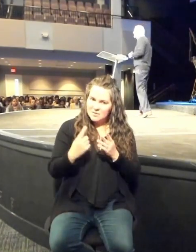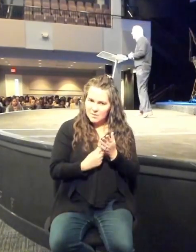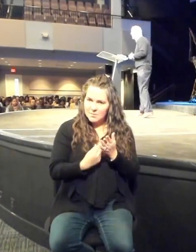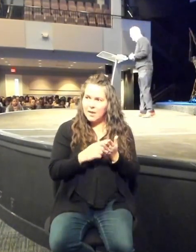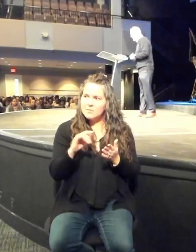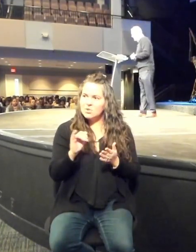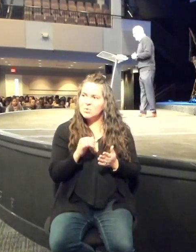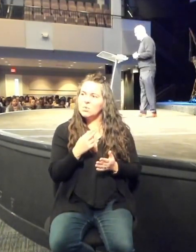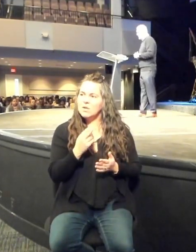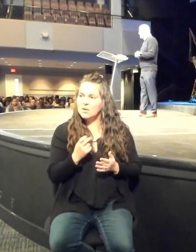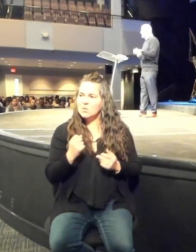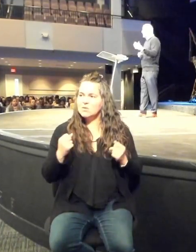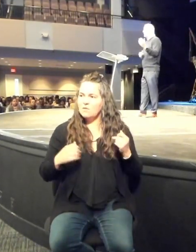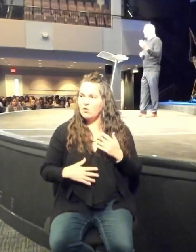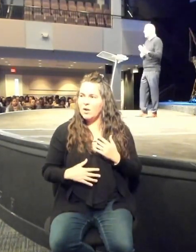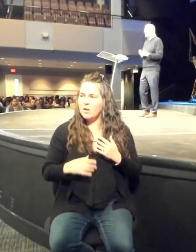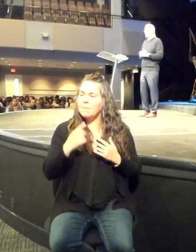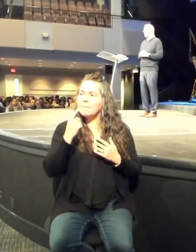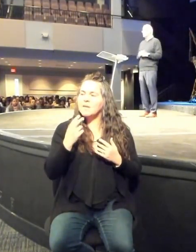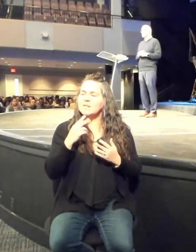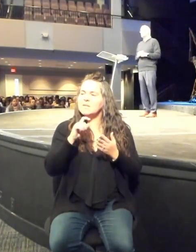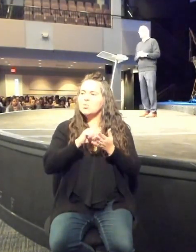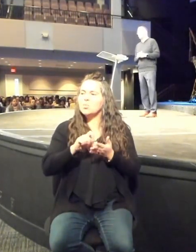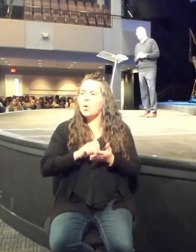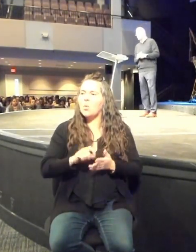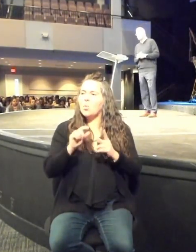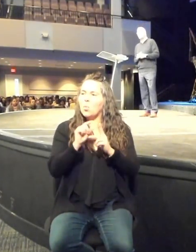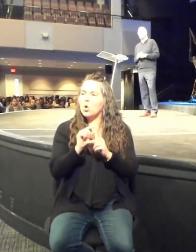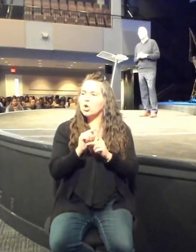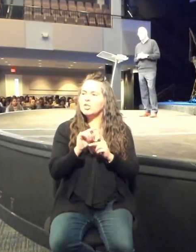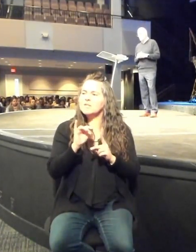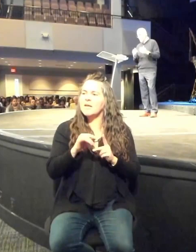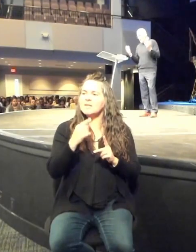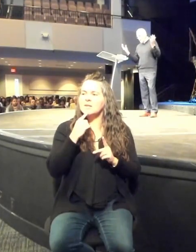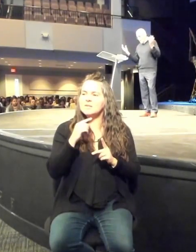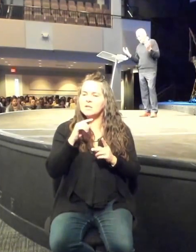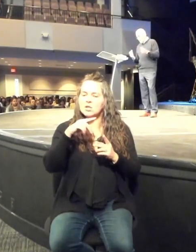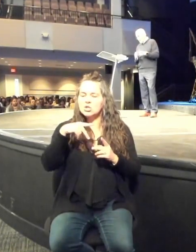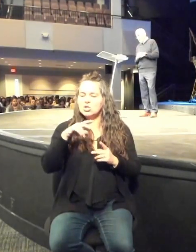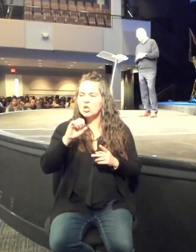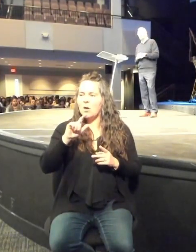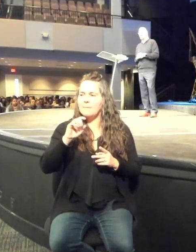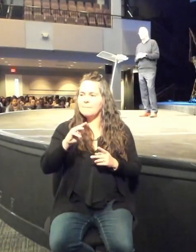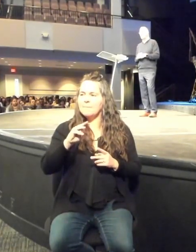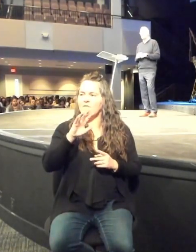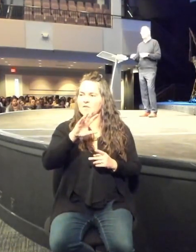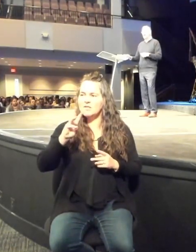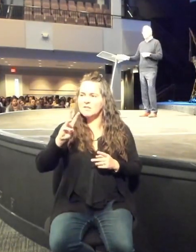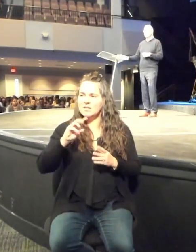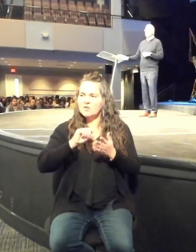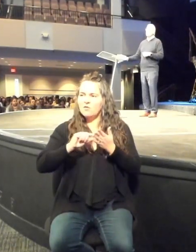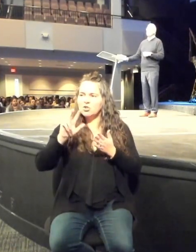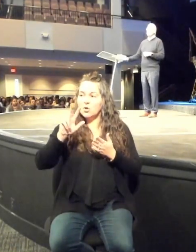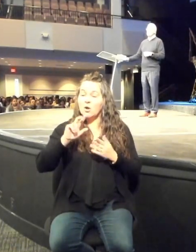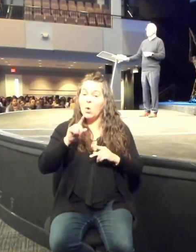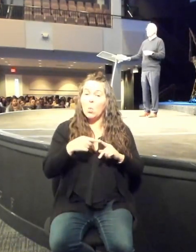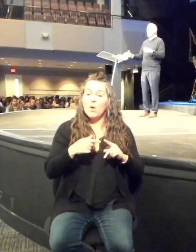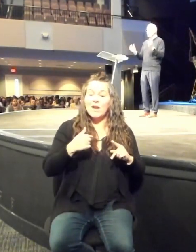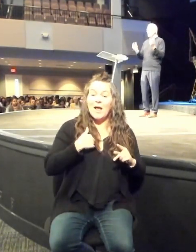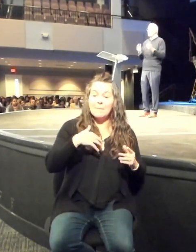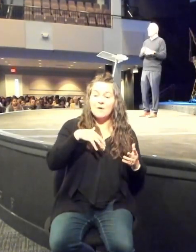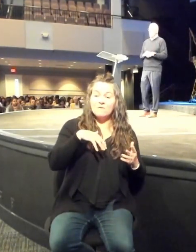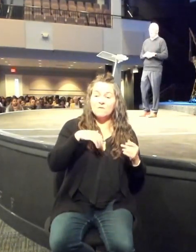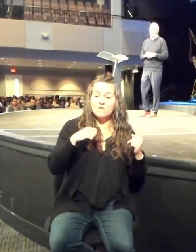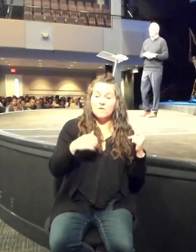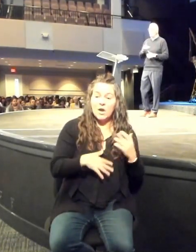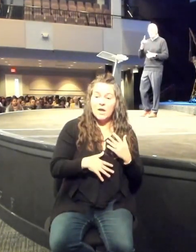was afraid, because he wrote words like this in Psalm 56, verse 3, "When I am afraid, I put my trust in you. Not if